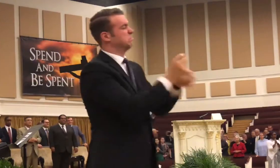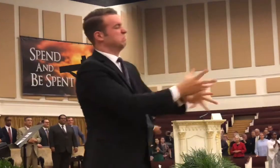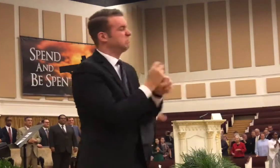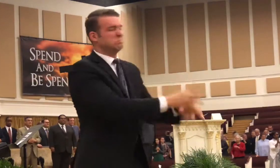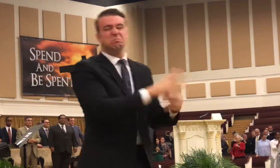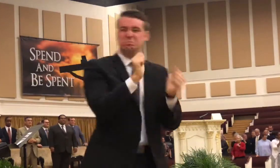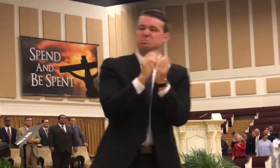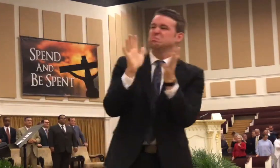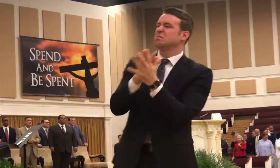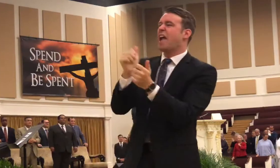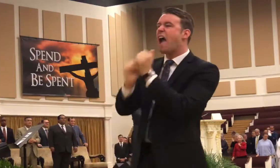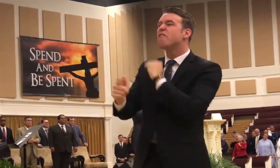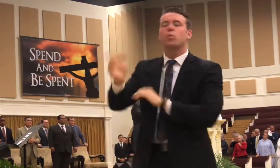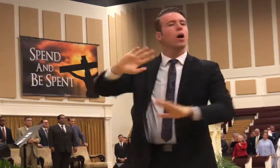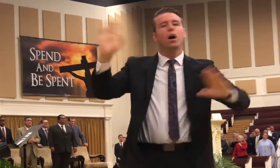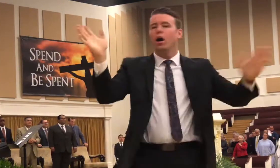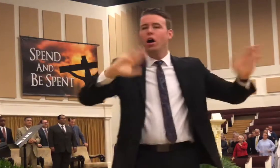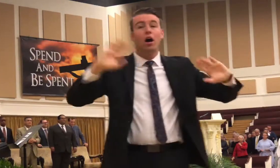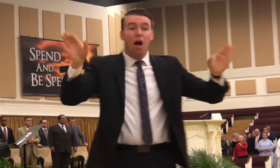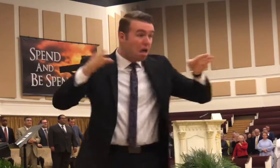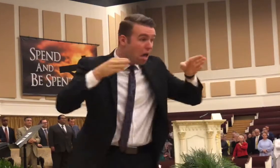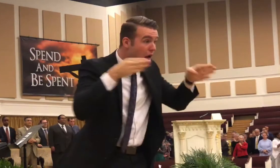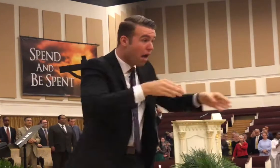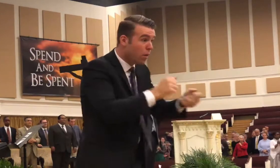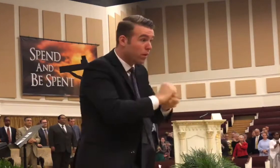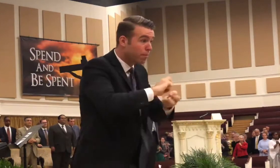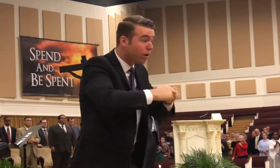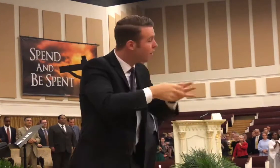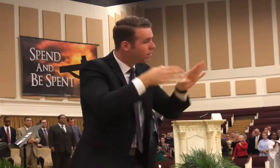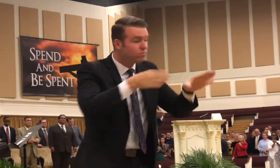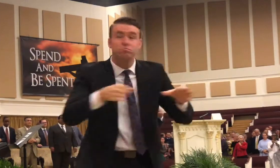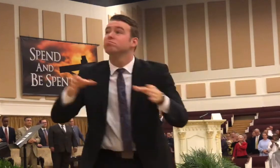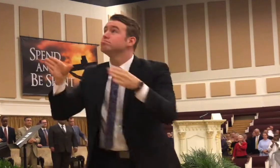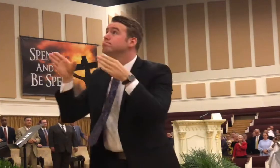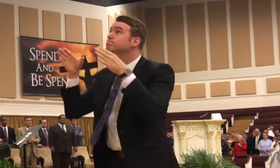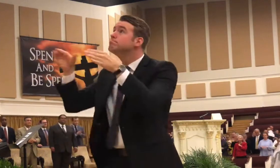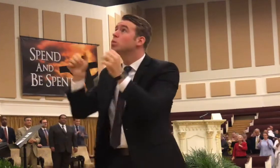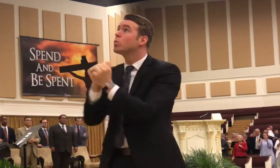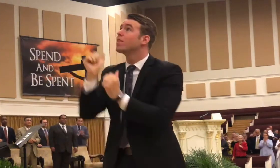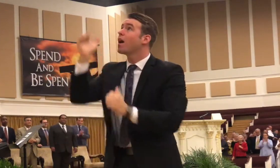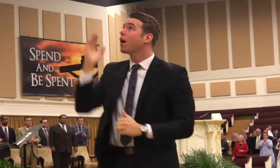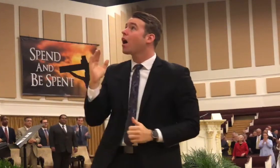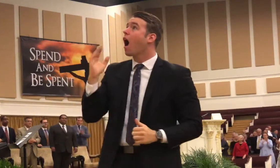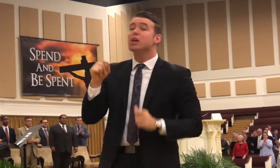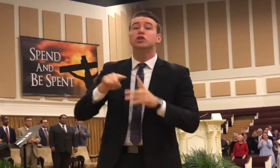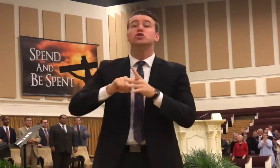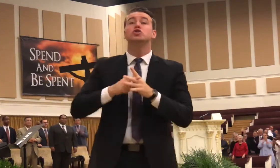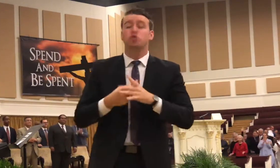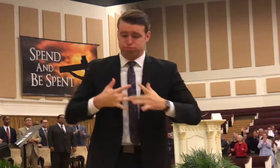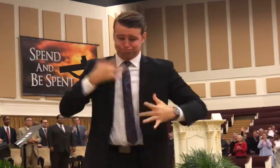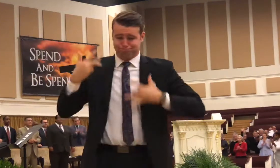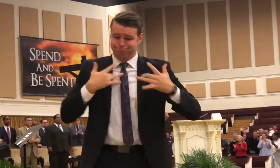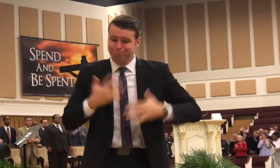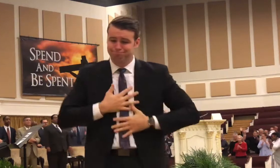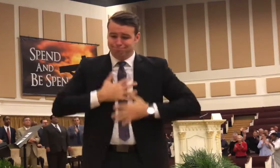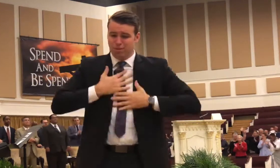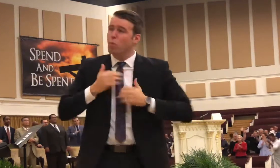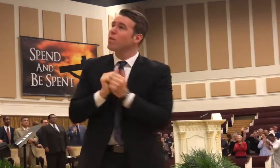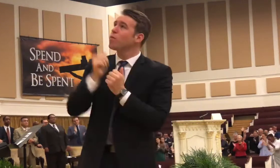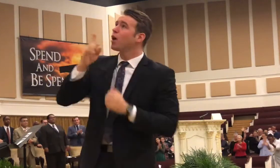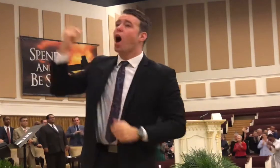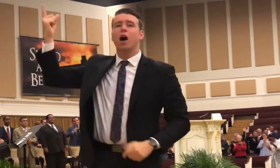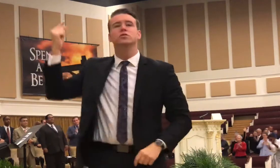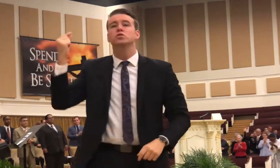Everybody, you need to get your attention off all the problems and get your mind on God and start delighting in what God is doing.